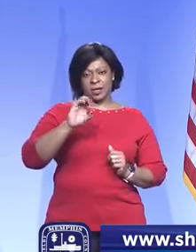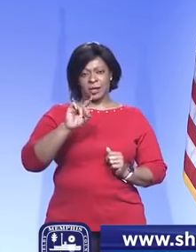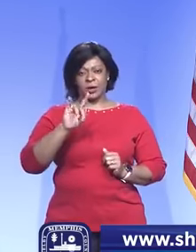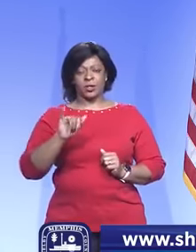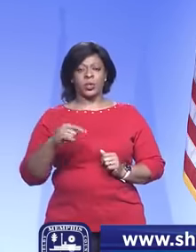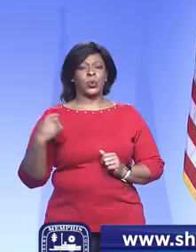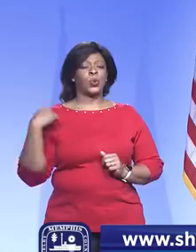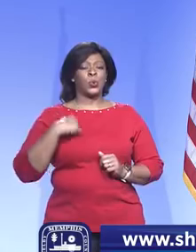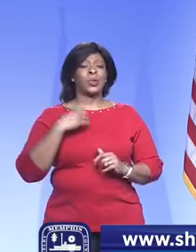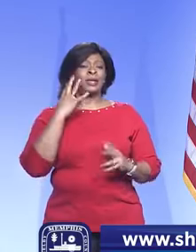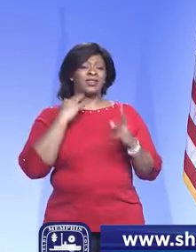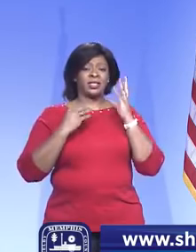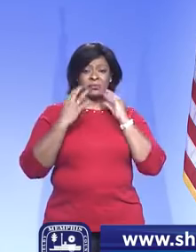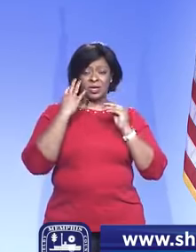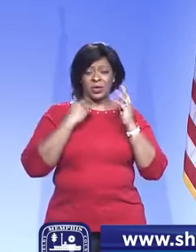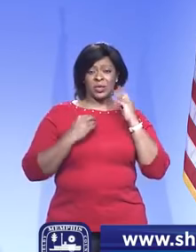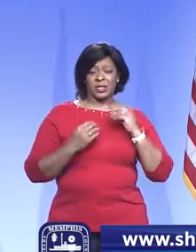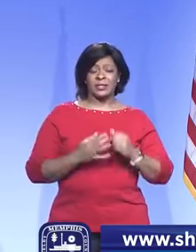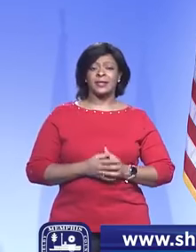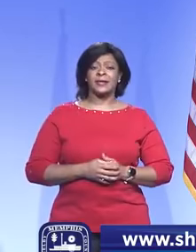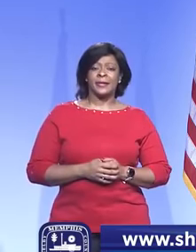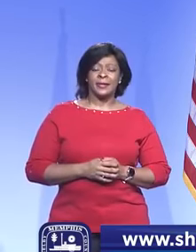We have experienced